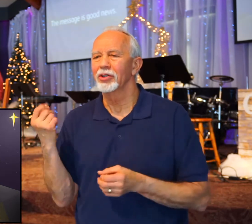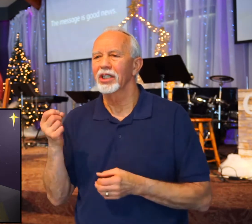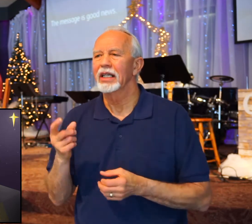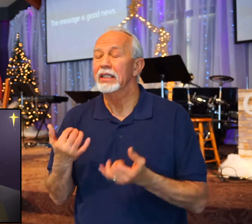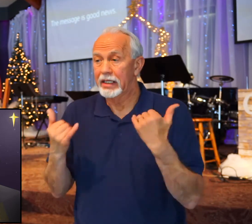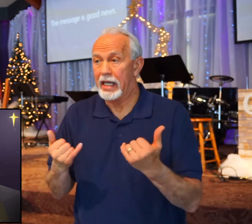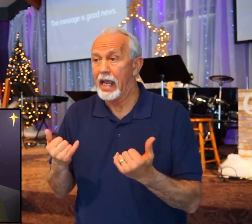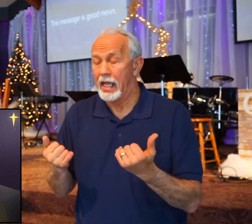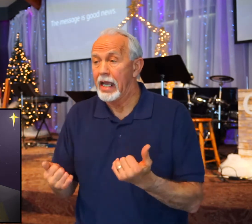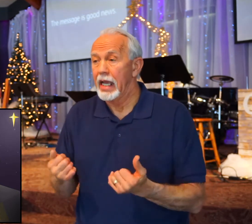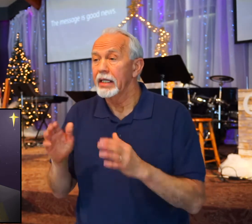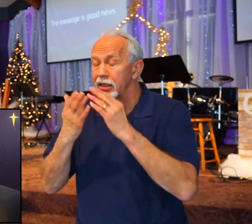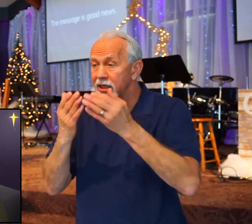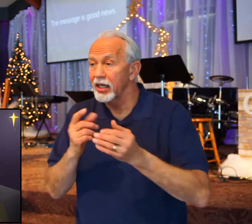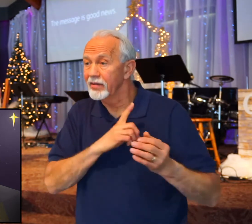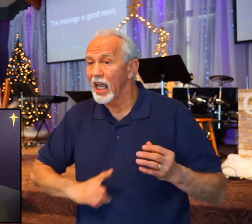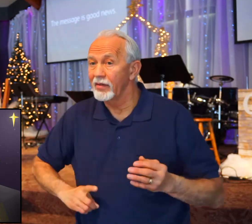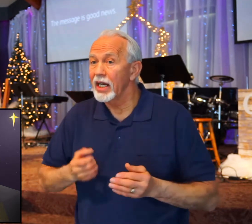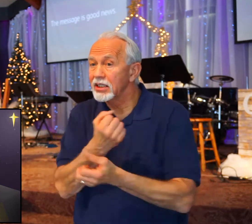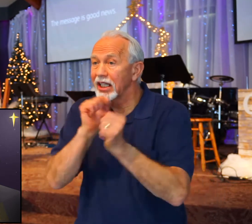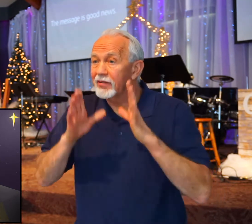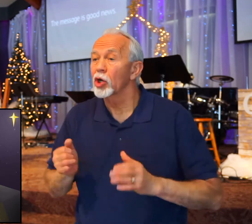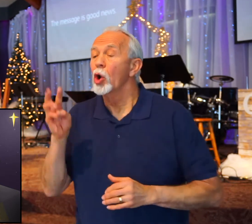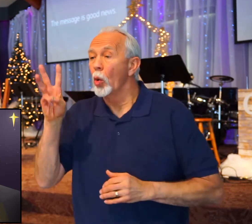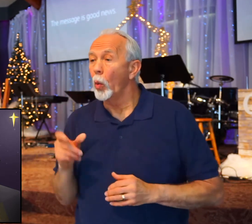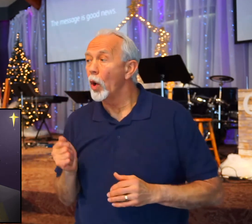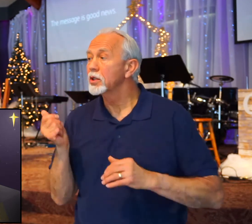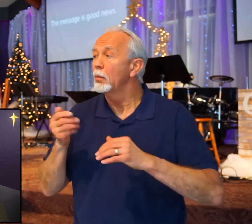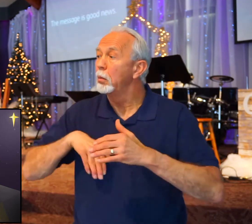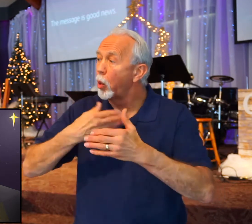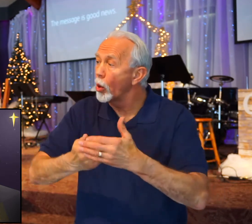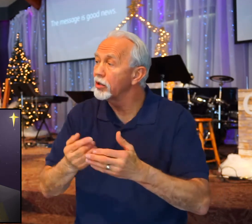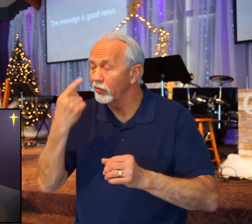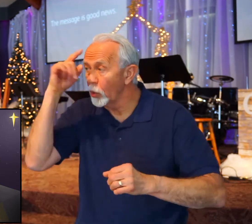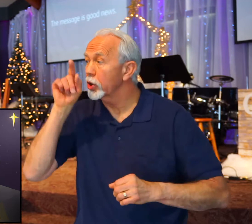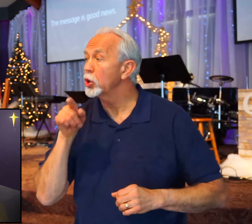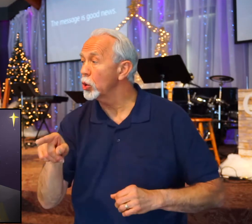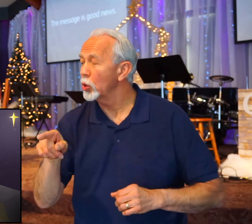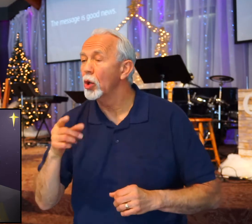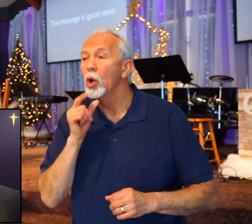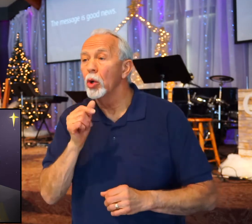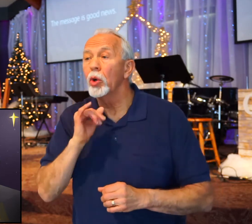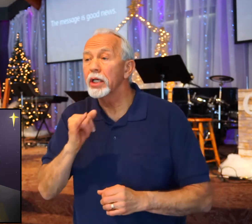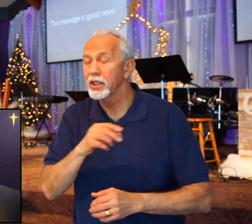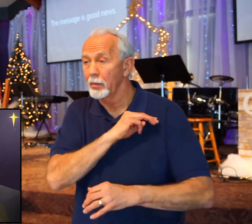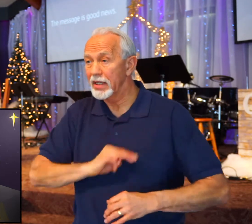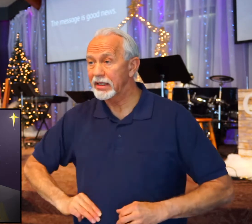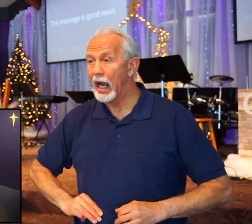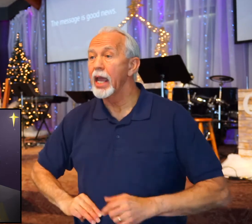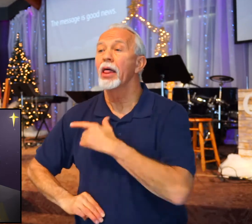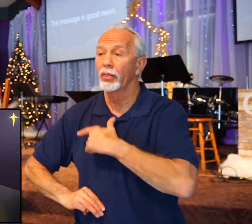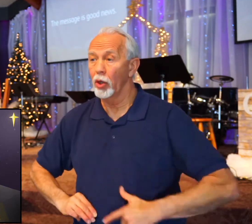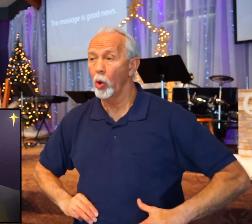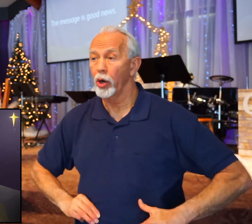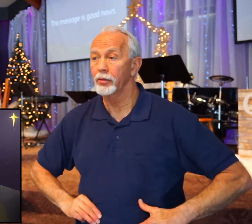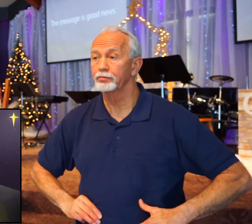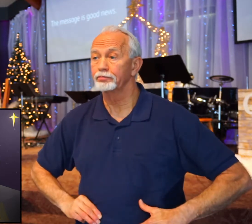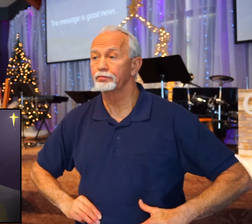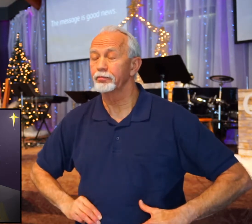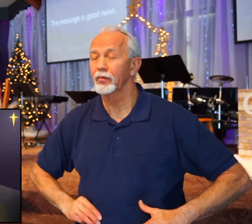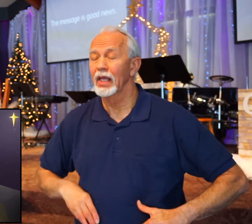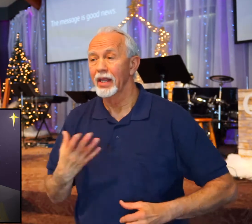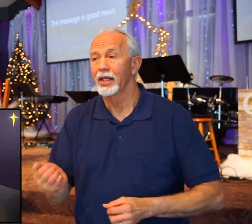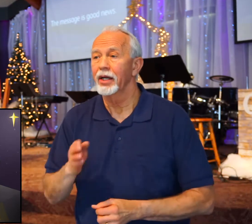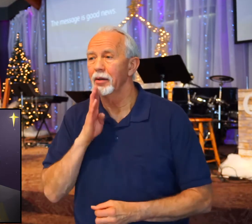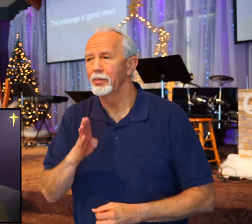the city of David, a Savior was born for you, who is Messiah the Lord. There had